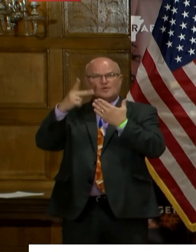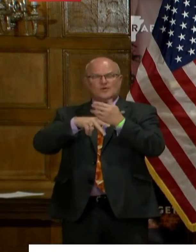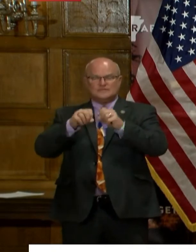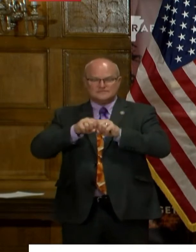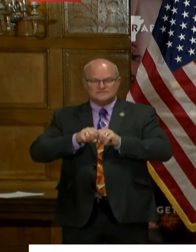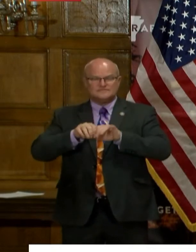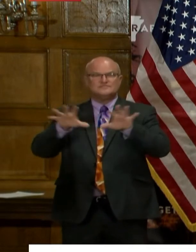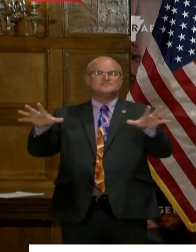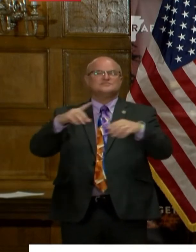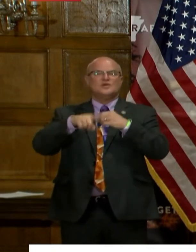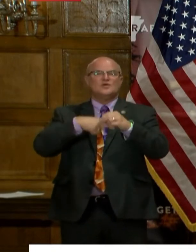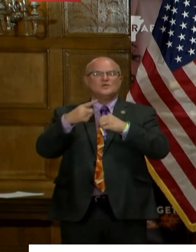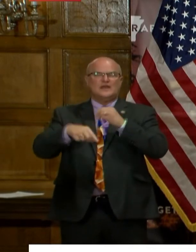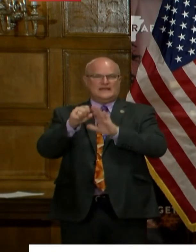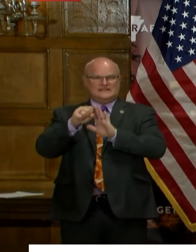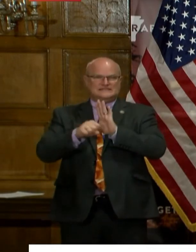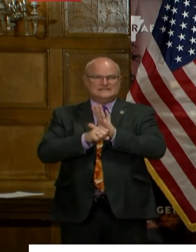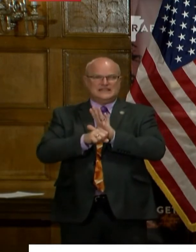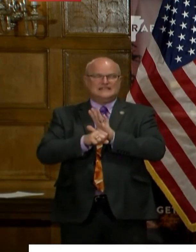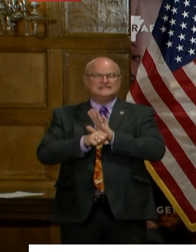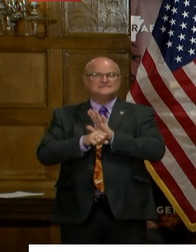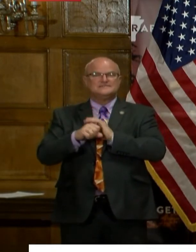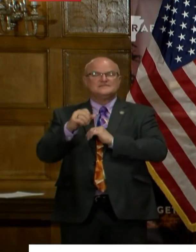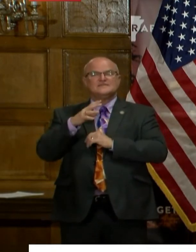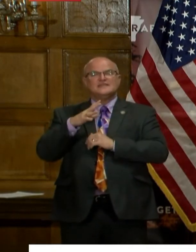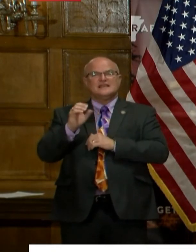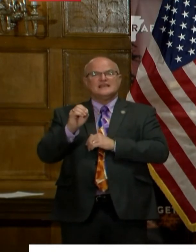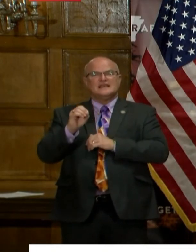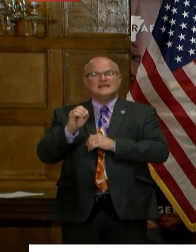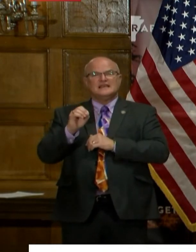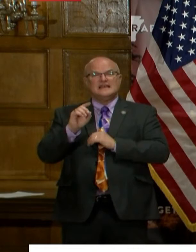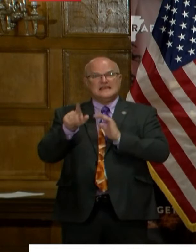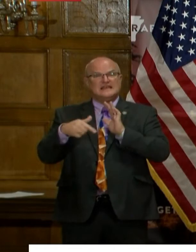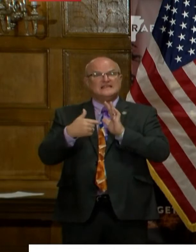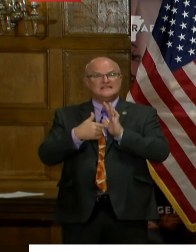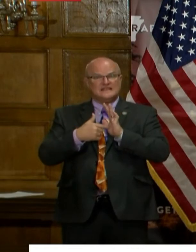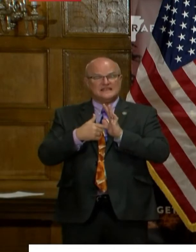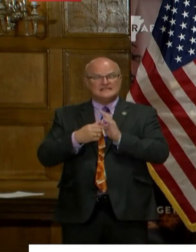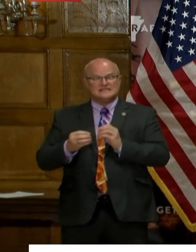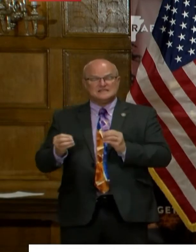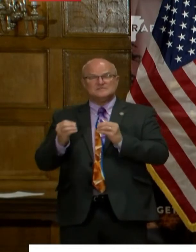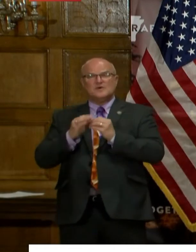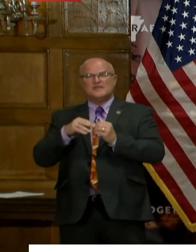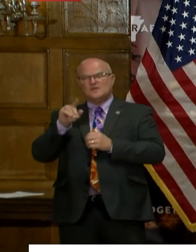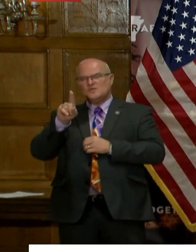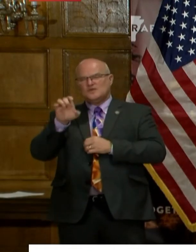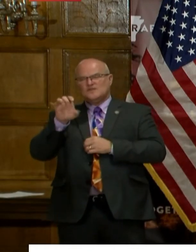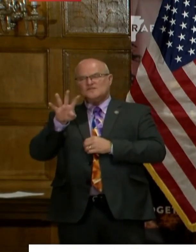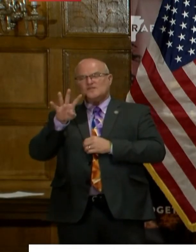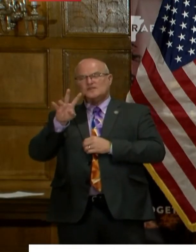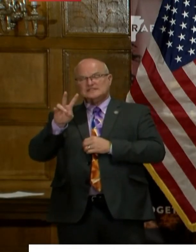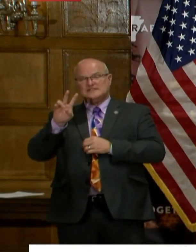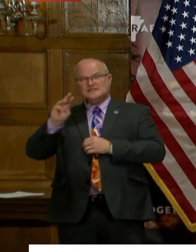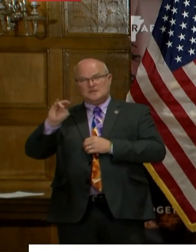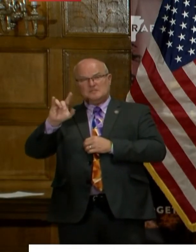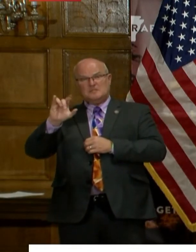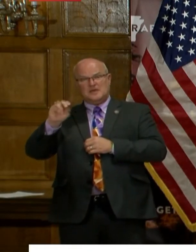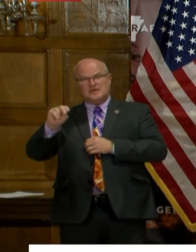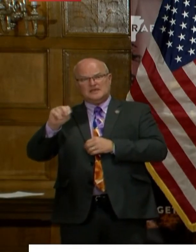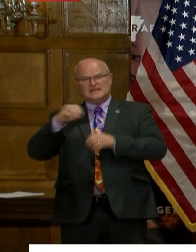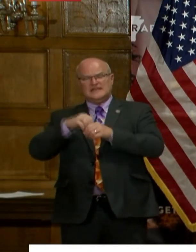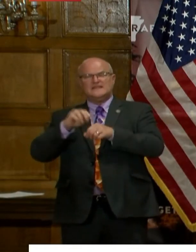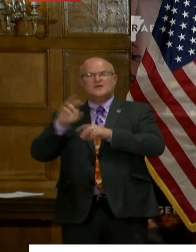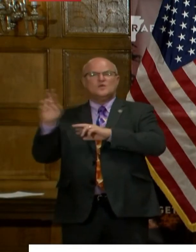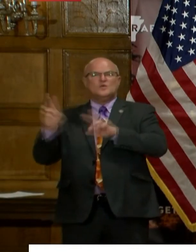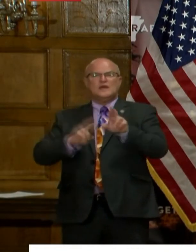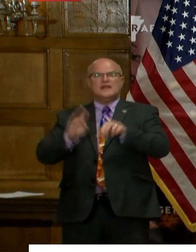$48 million available for the grants. And this is over and above the $147 million that's been in the Ready for Business